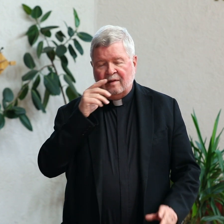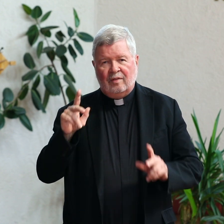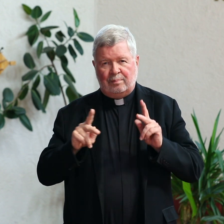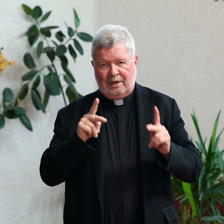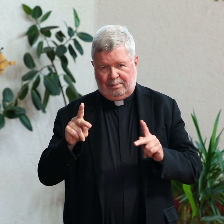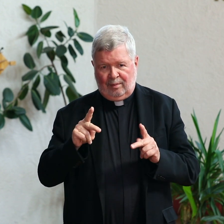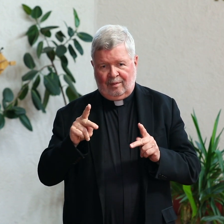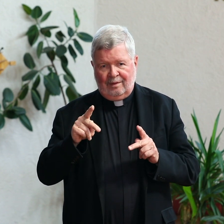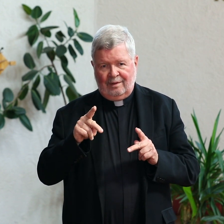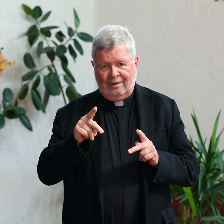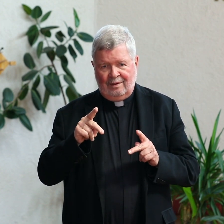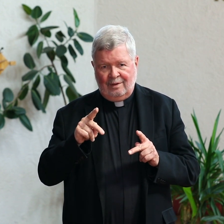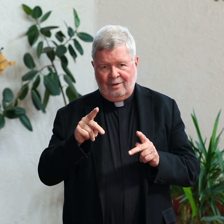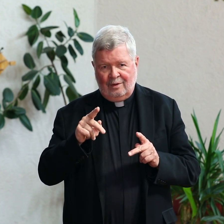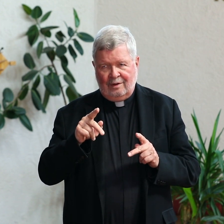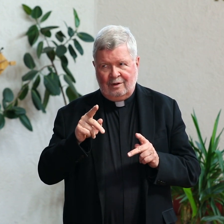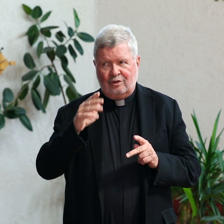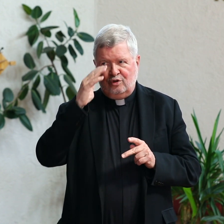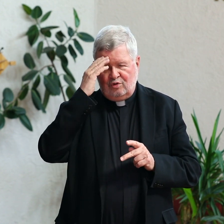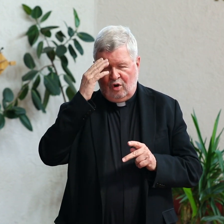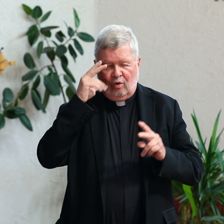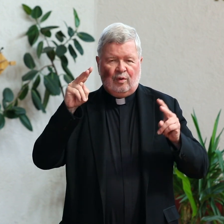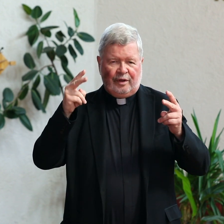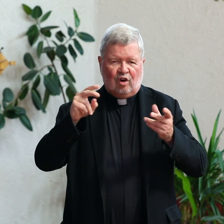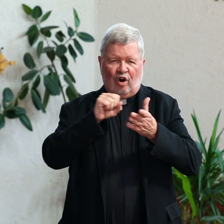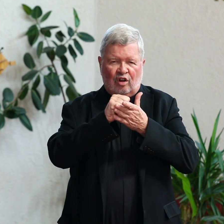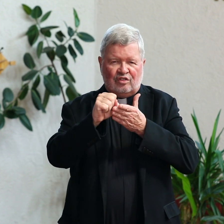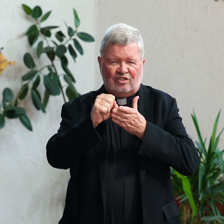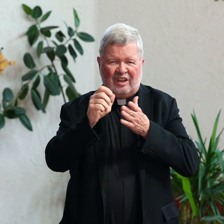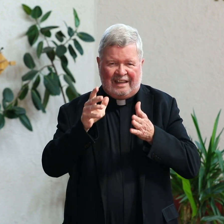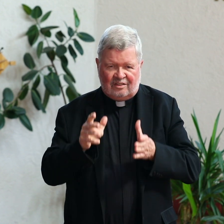the people that we call saints.